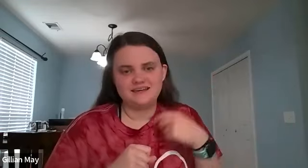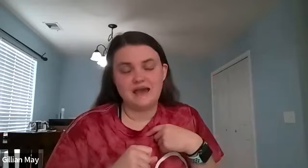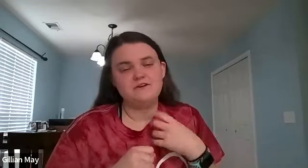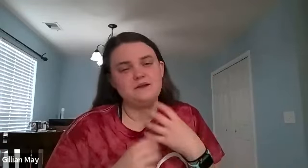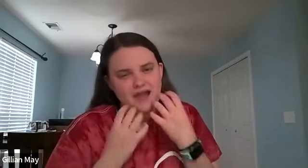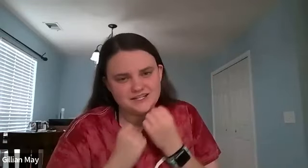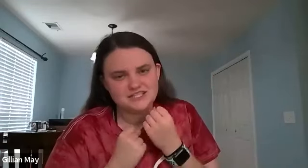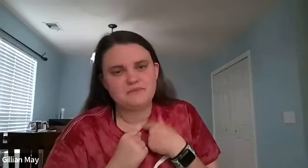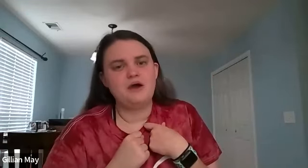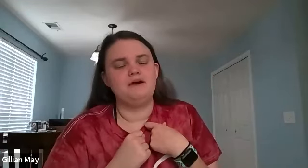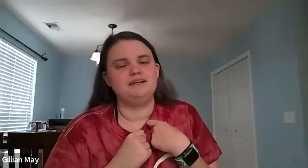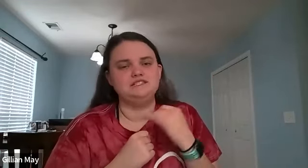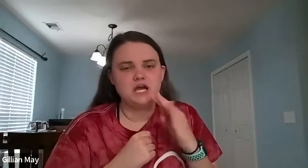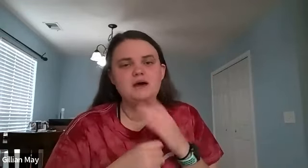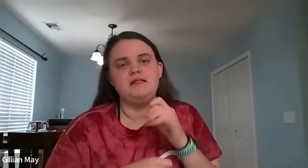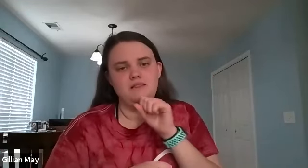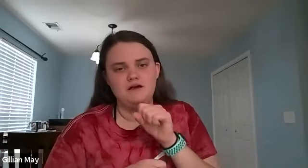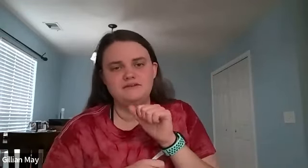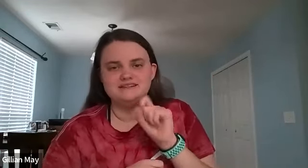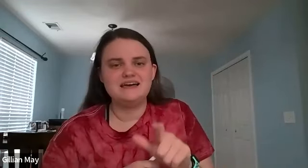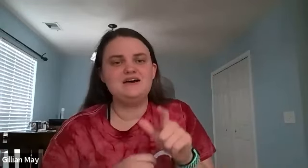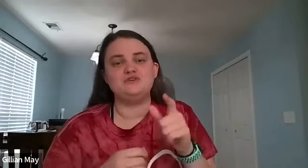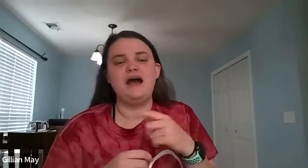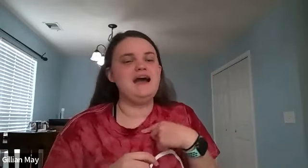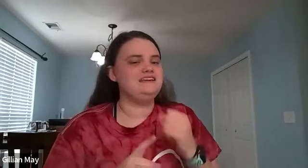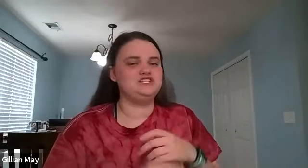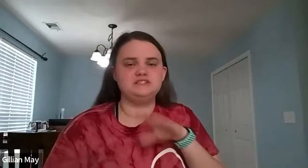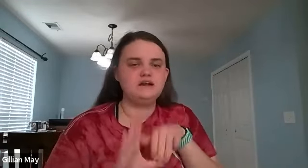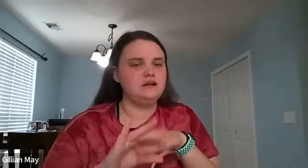I'm very passionate about my job. I love ASL. So I can just talk.